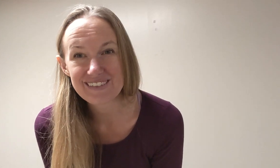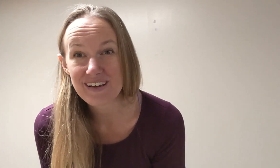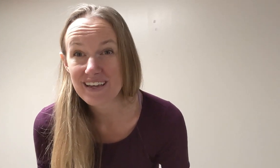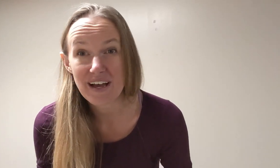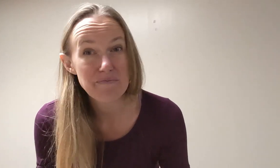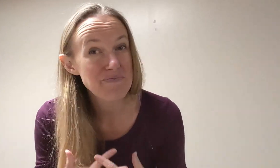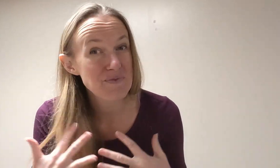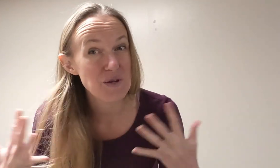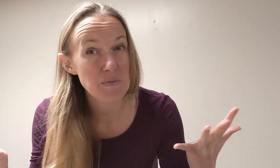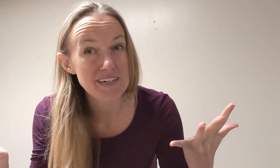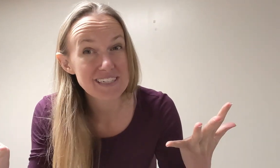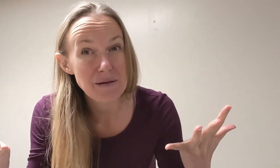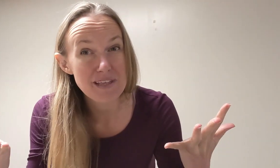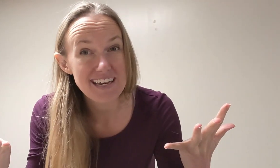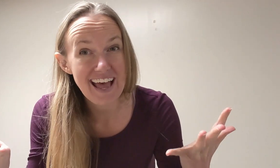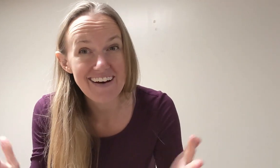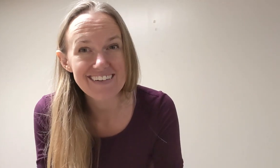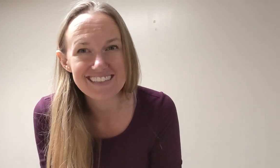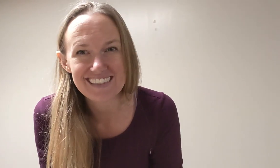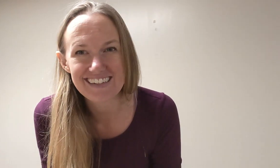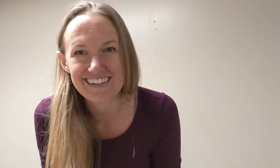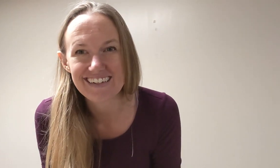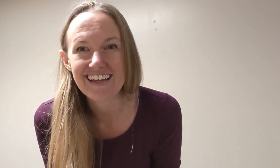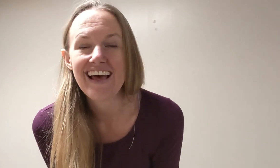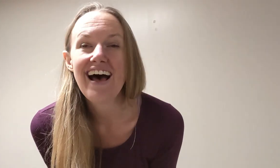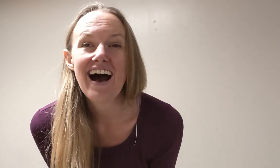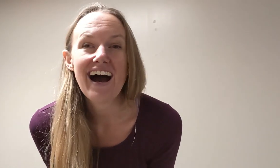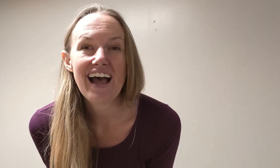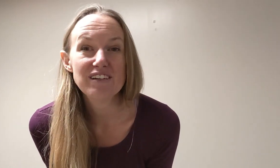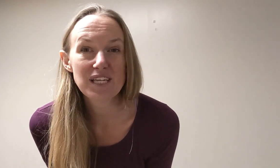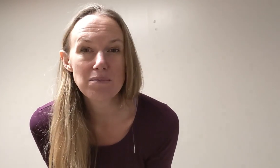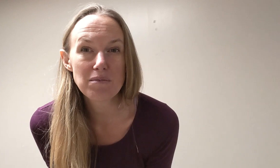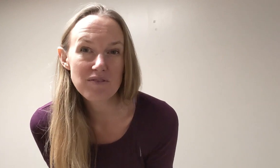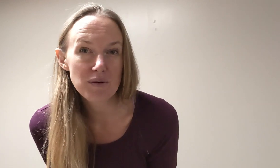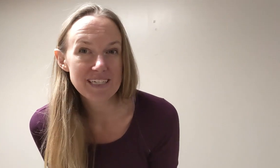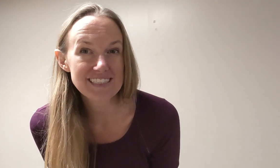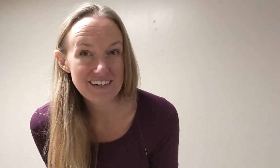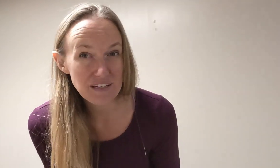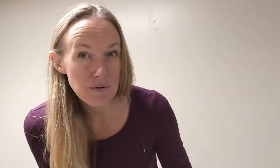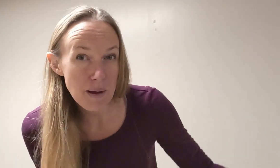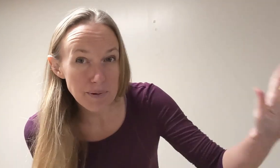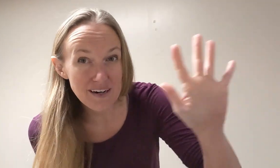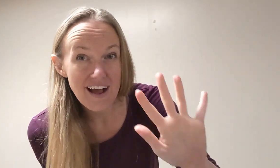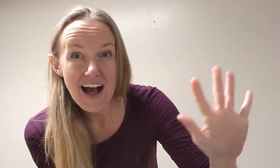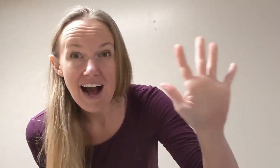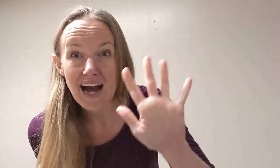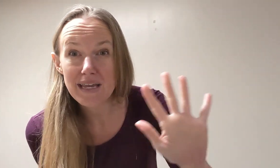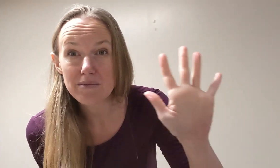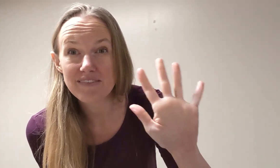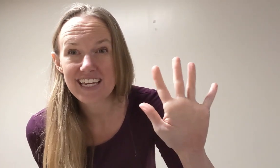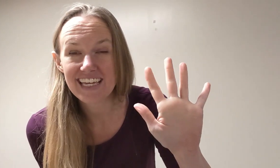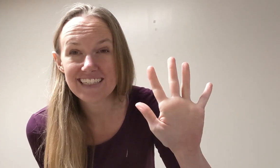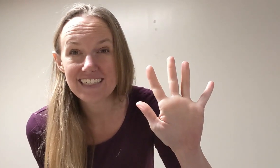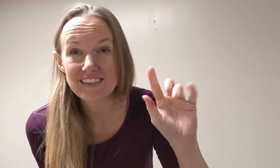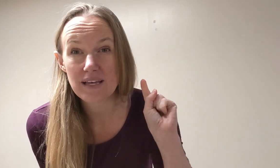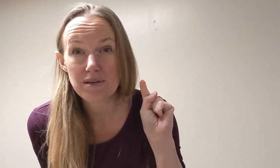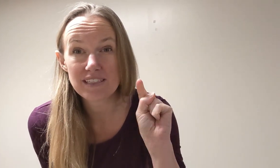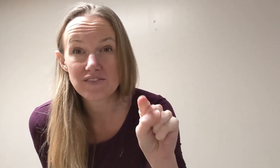I thought no better time than now to learn. Housekeeping before we get started. Remember, I am left-handed, so that means if you